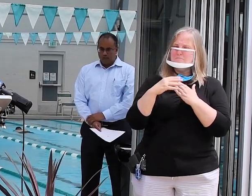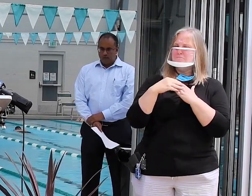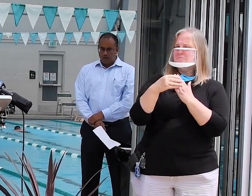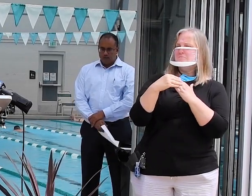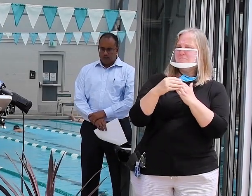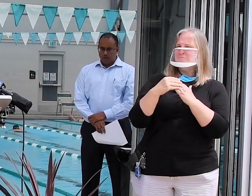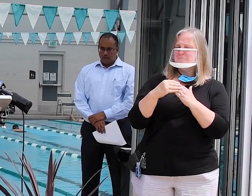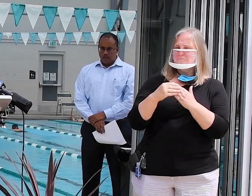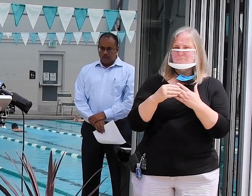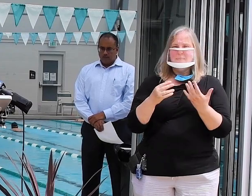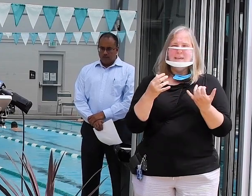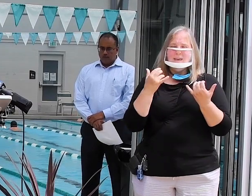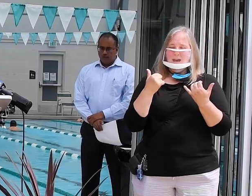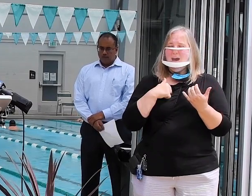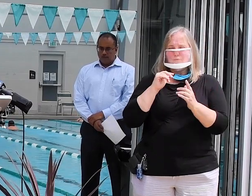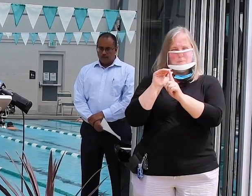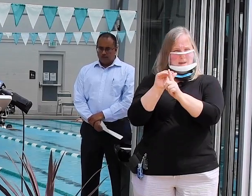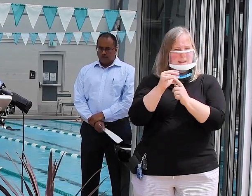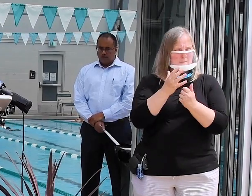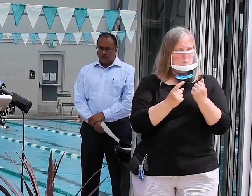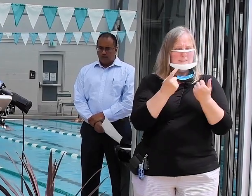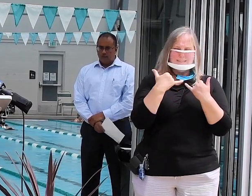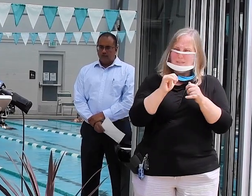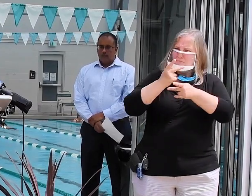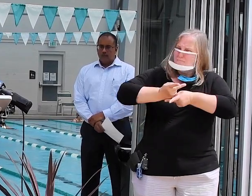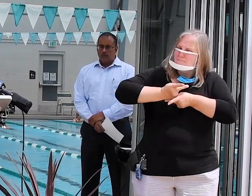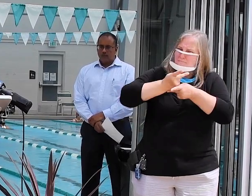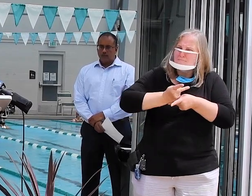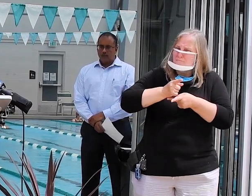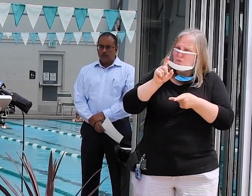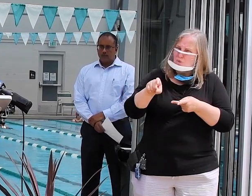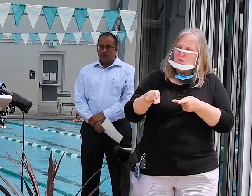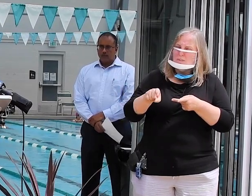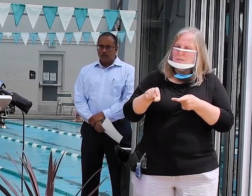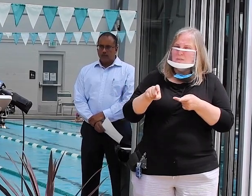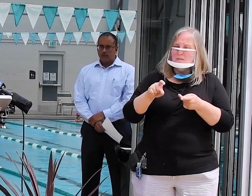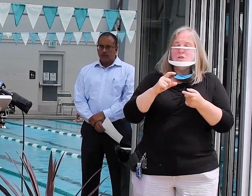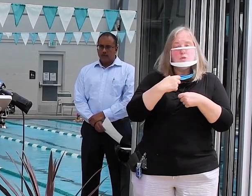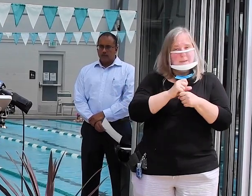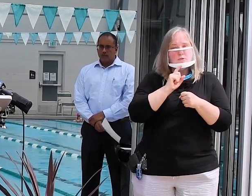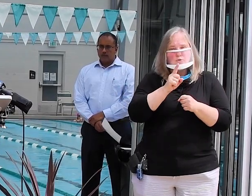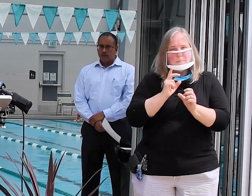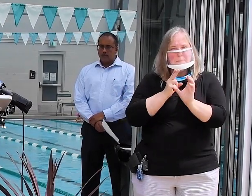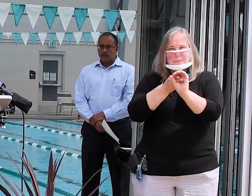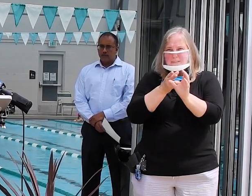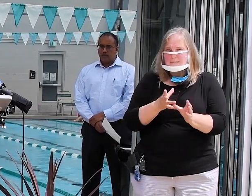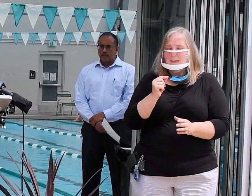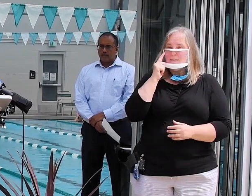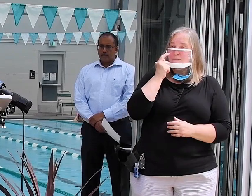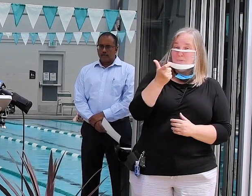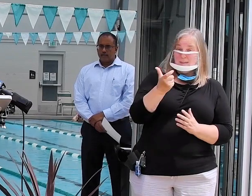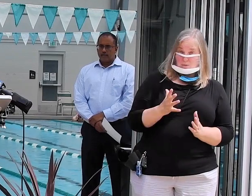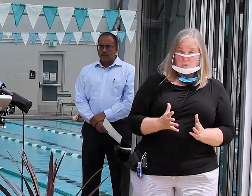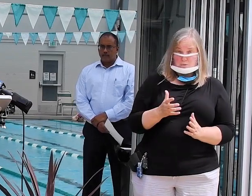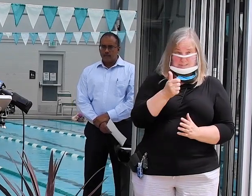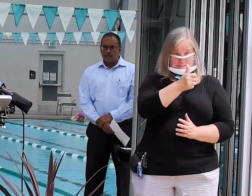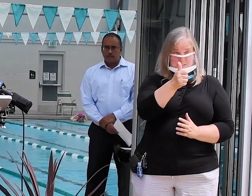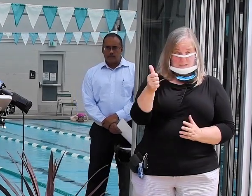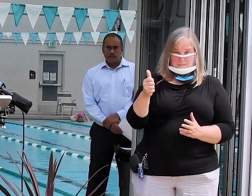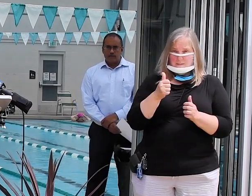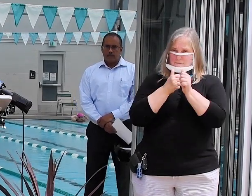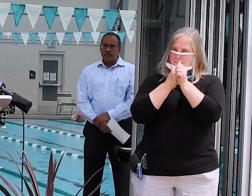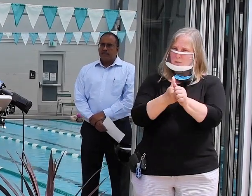lifted, I remind everyone that precautions should still be taken to ensure that participants and spectators are following